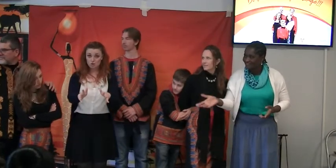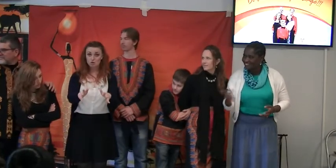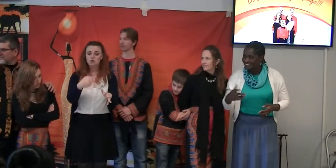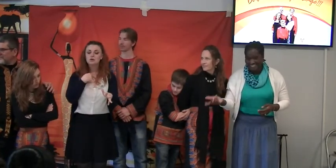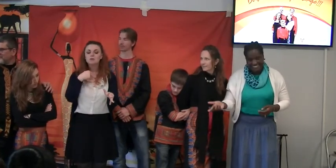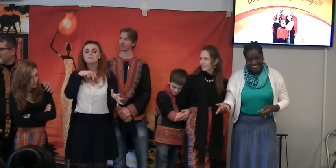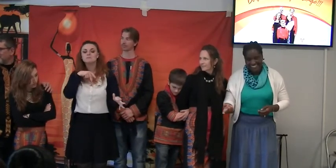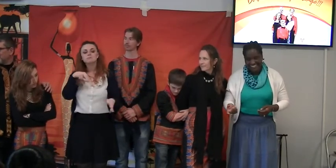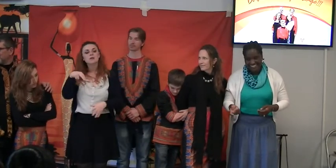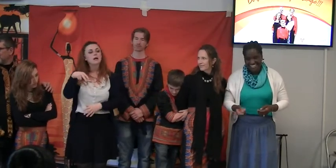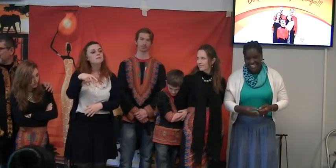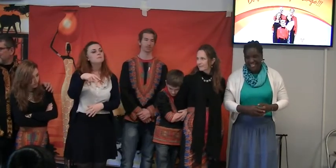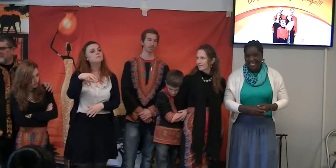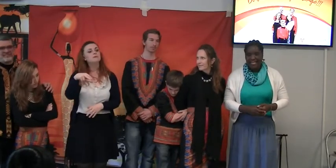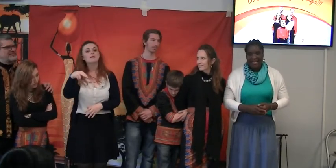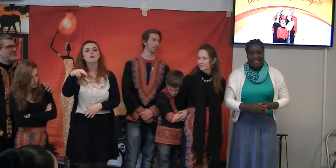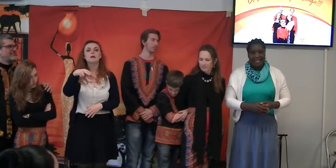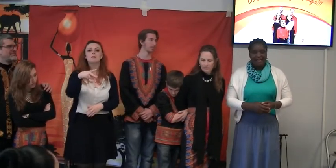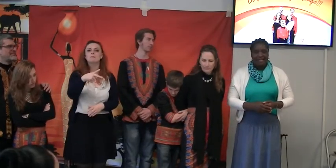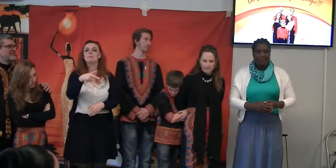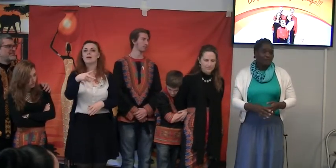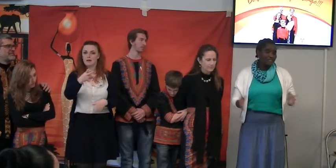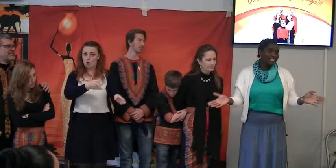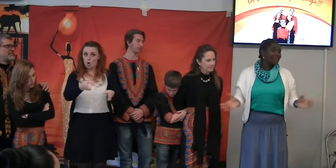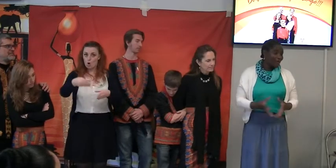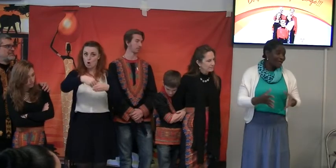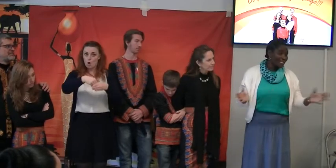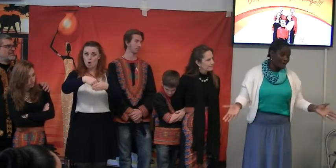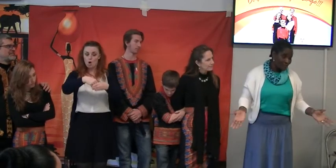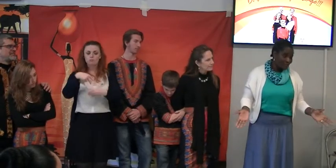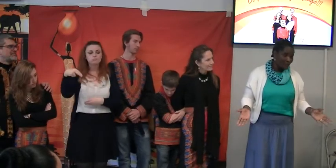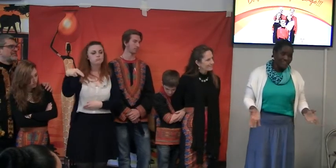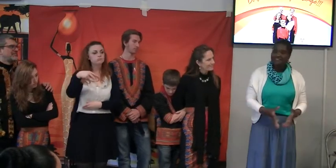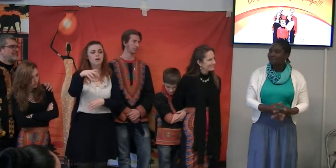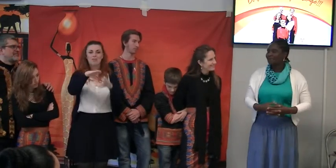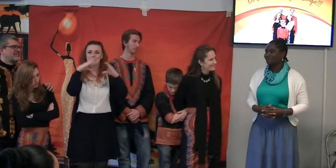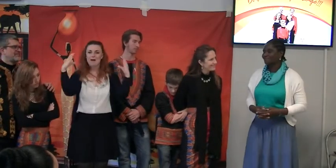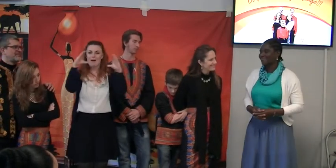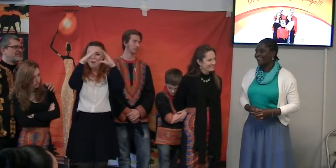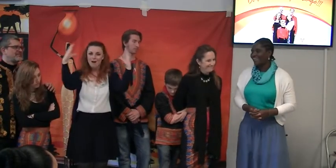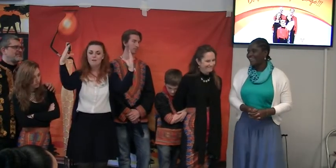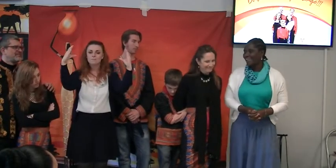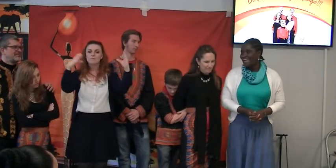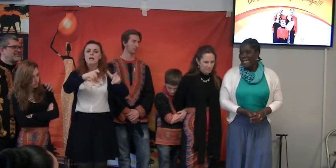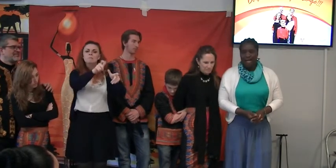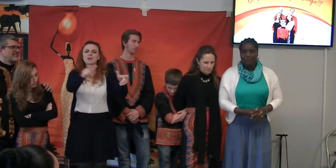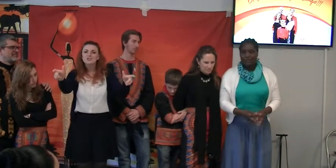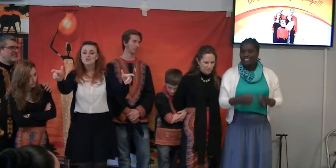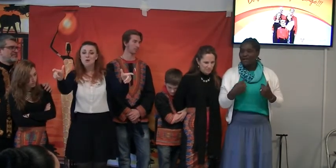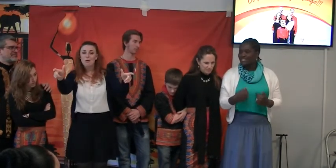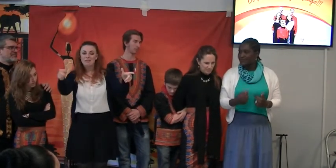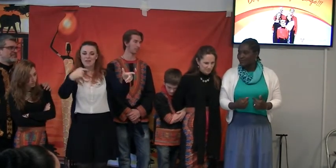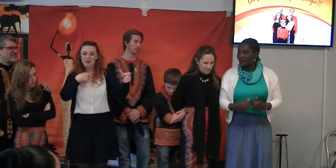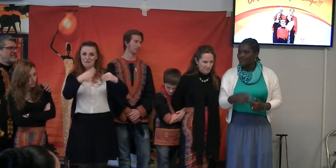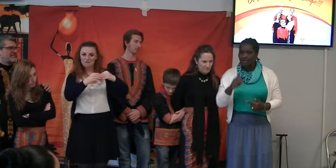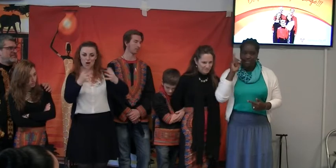Camminavo, vagavo nelle altre riparti. People didn't know what I was doing. Le persone non sapevano cosa facevo. But what